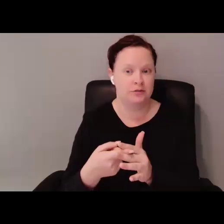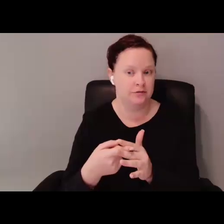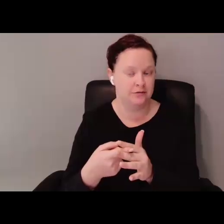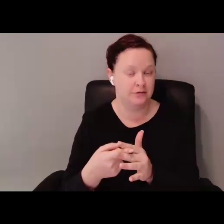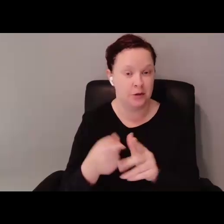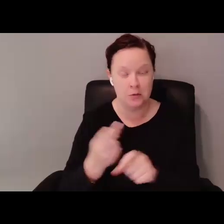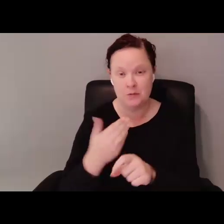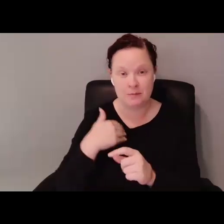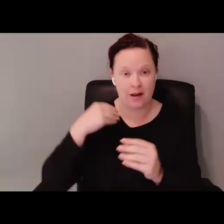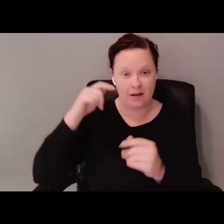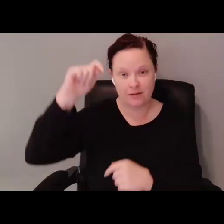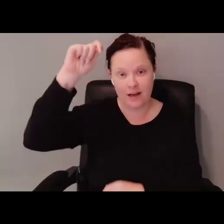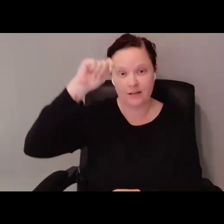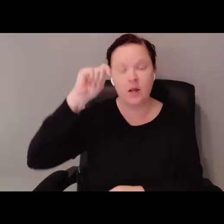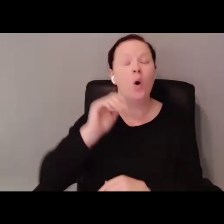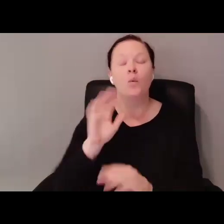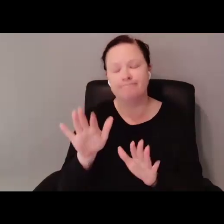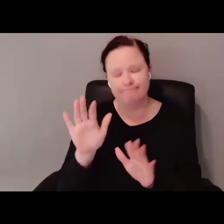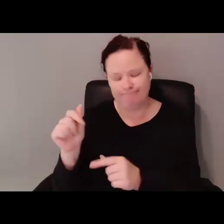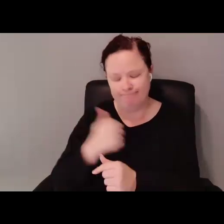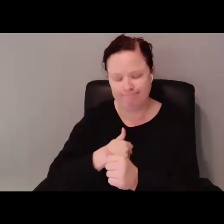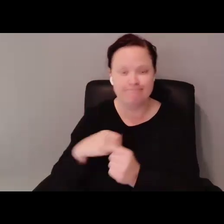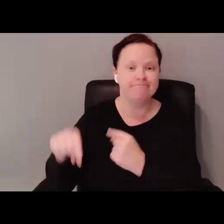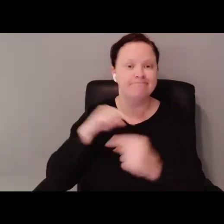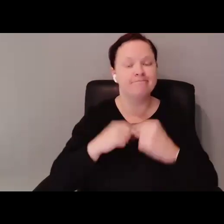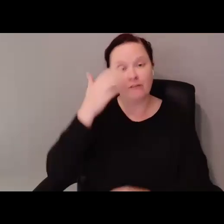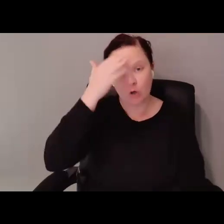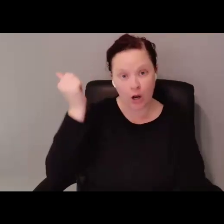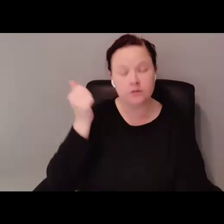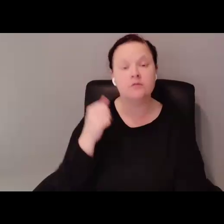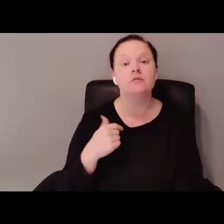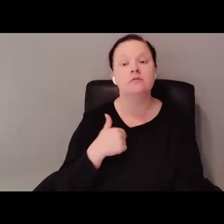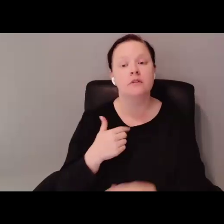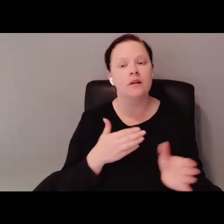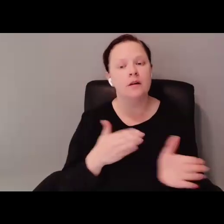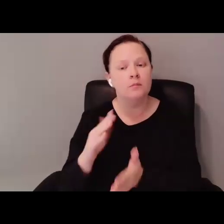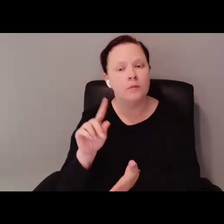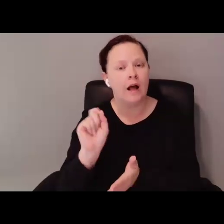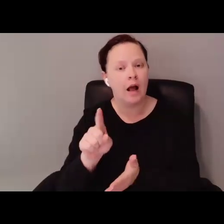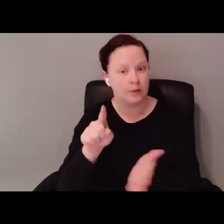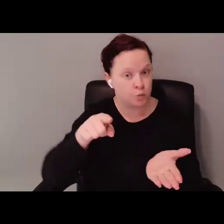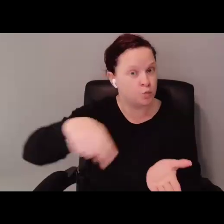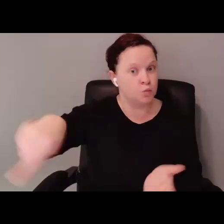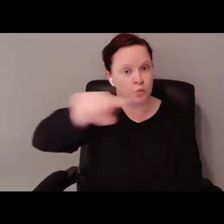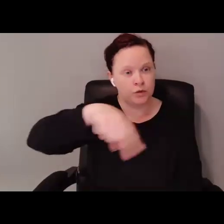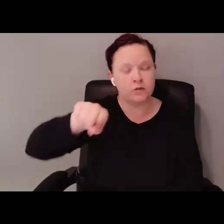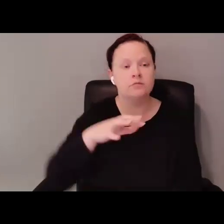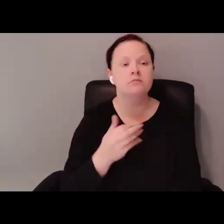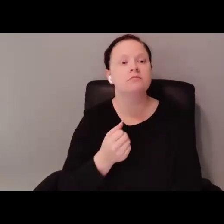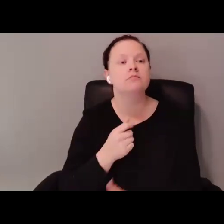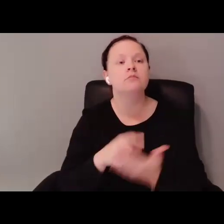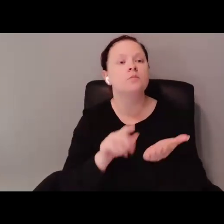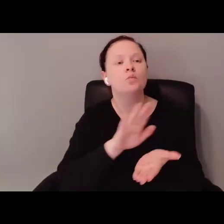my hats. Oh yeah, I forgot. Sorry. I was gonna ask you all, what is your